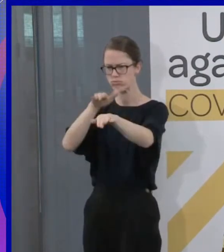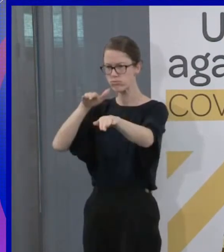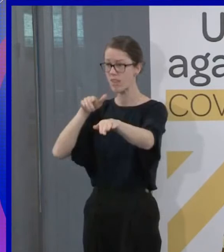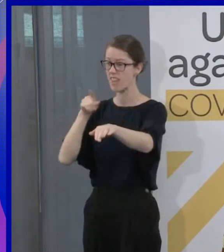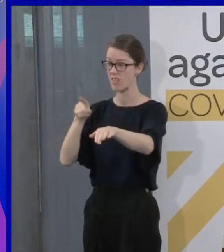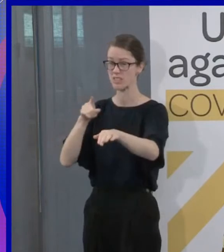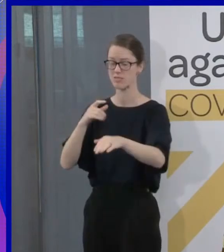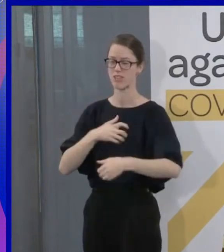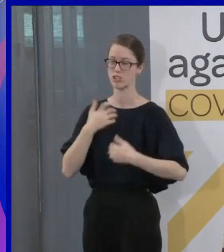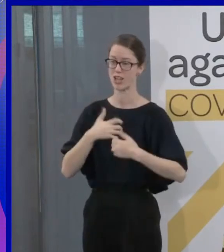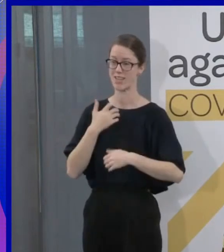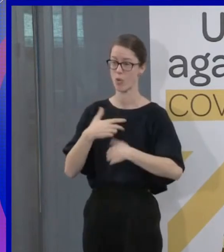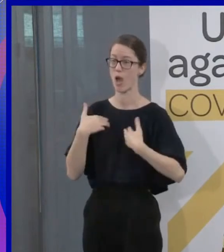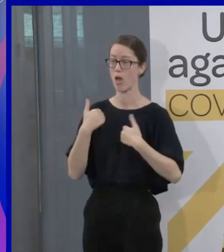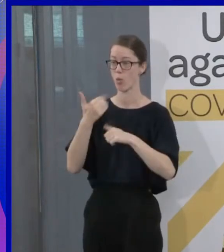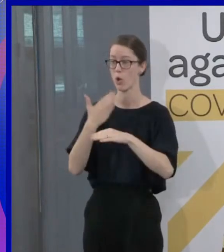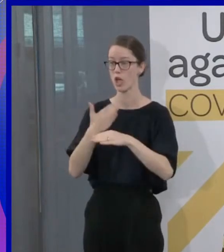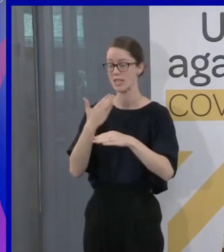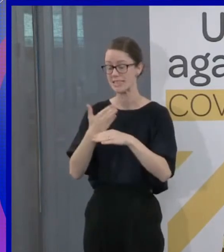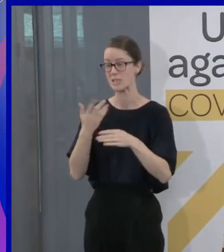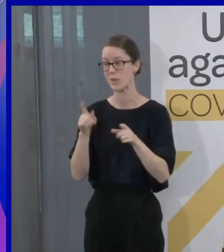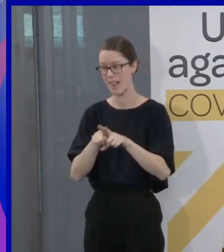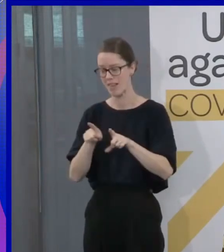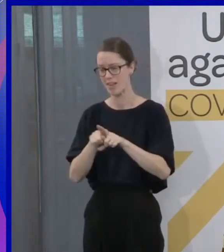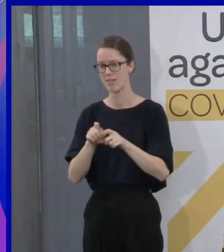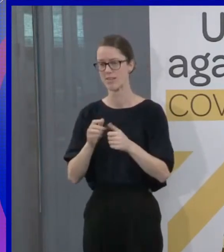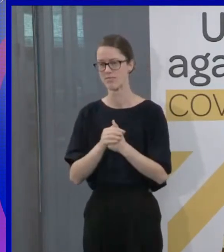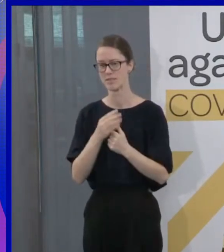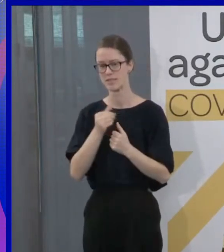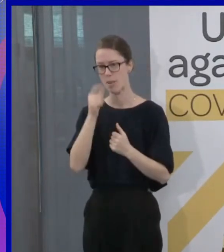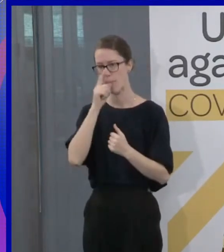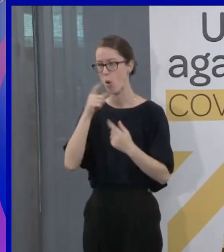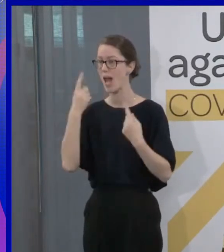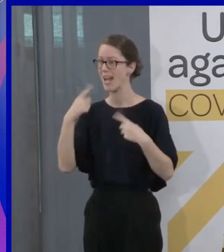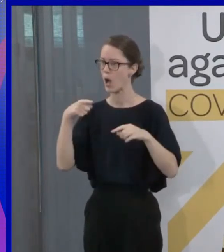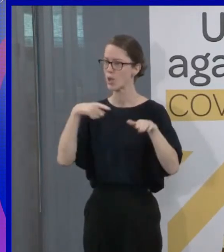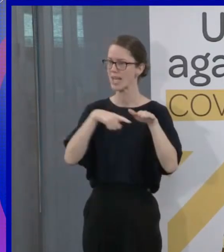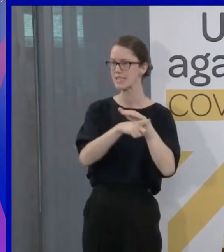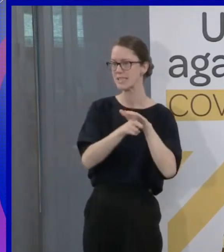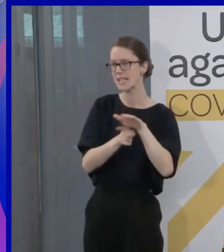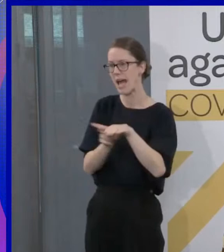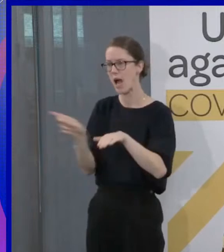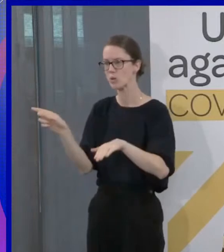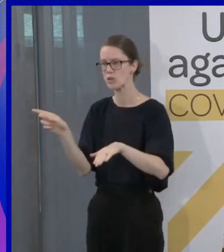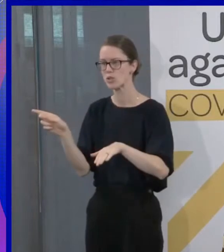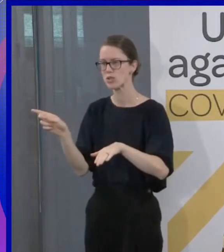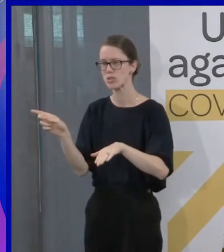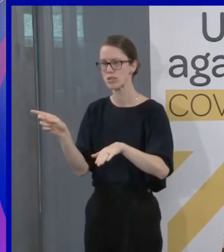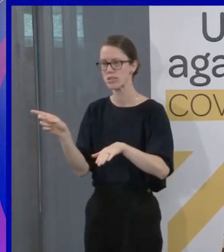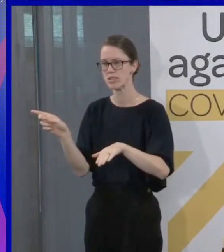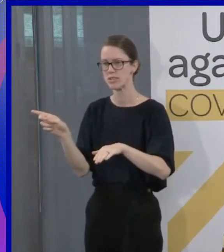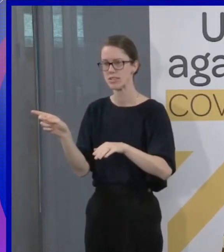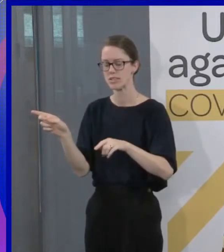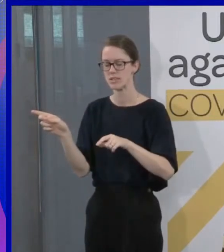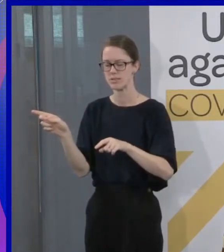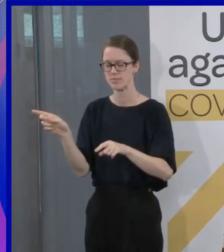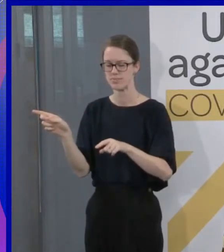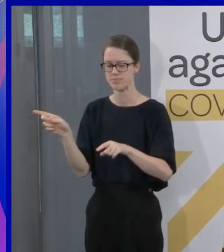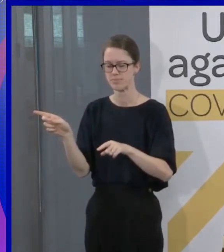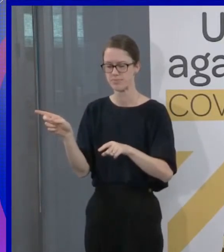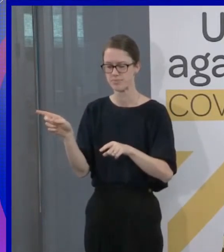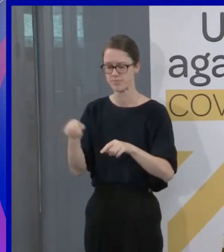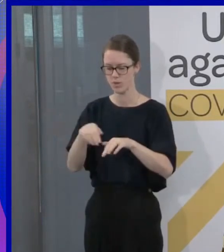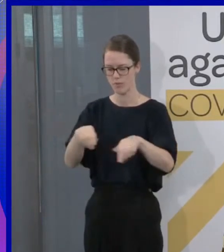health workers at some of the checkpoints, people who are allowed to cross the the sort of the border or the